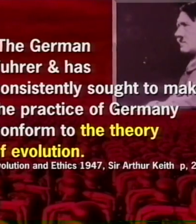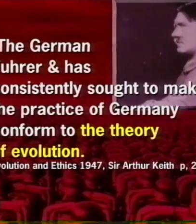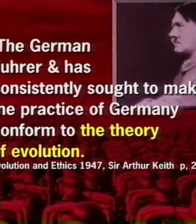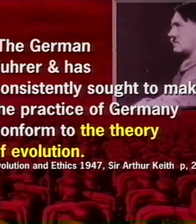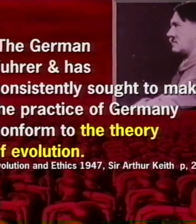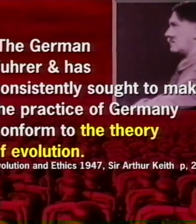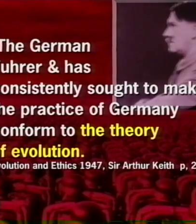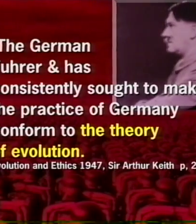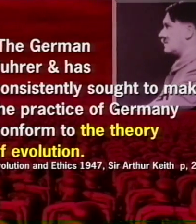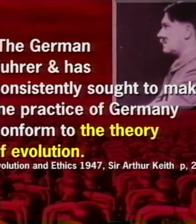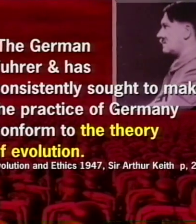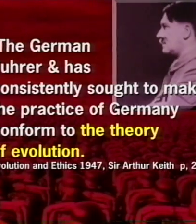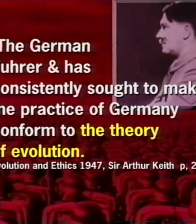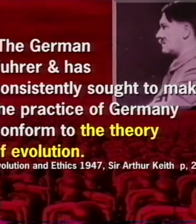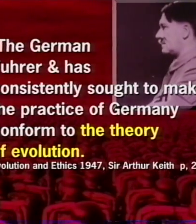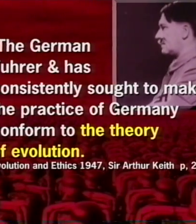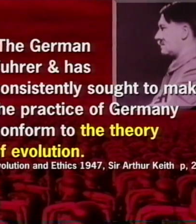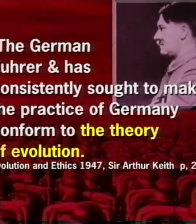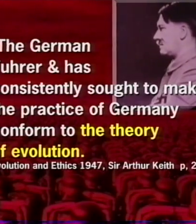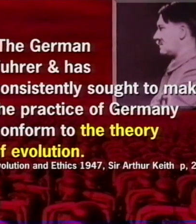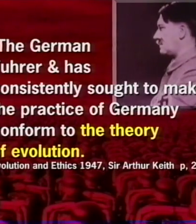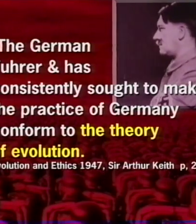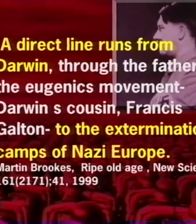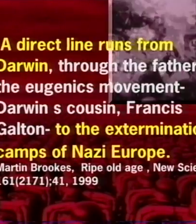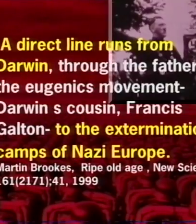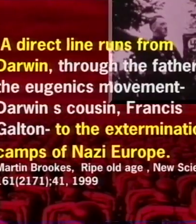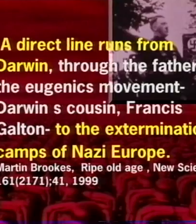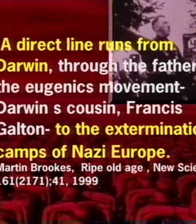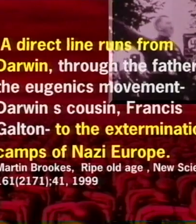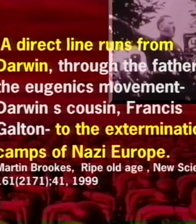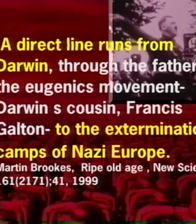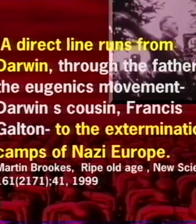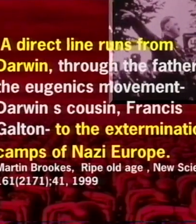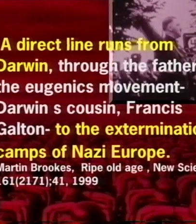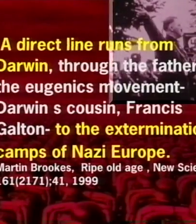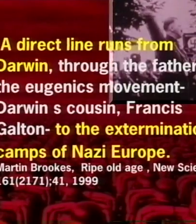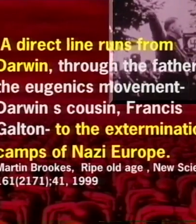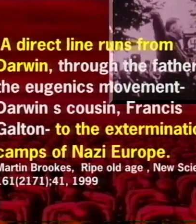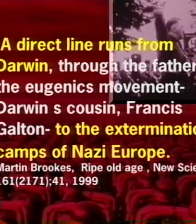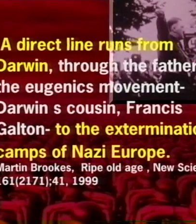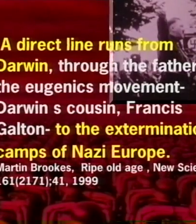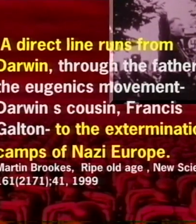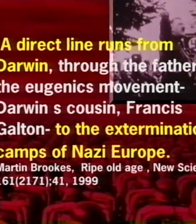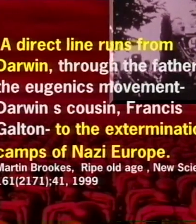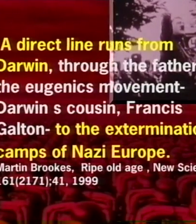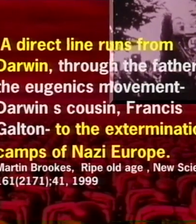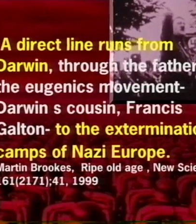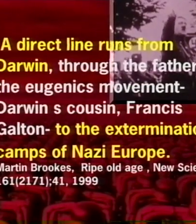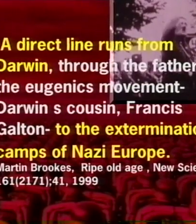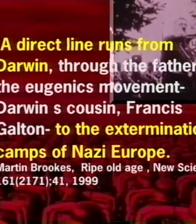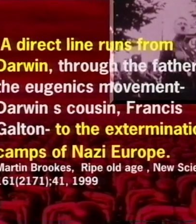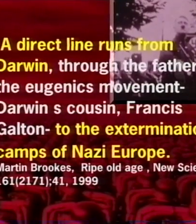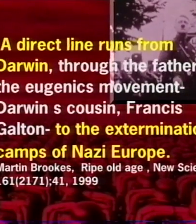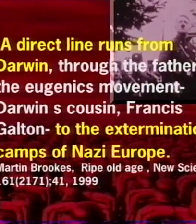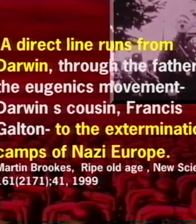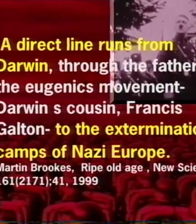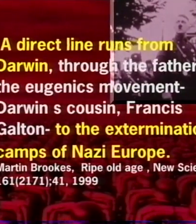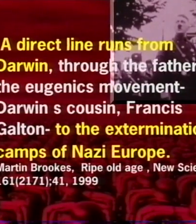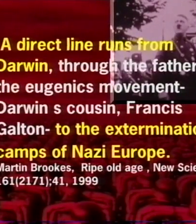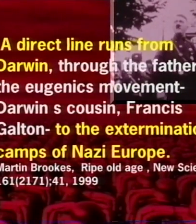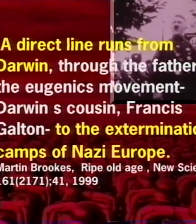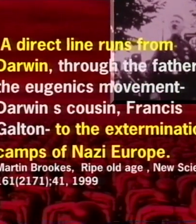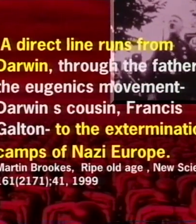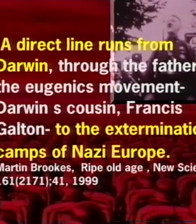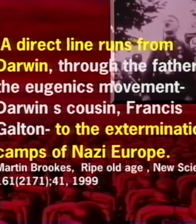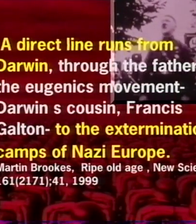to the theory of evolution. This fellow said a direct line runs from Darwin through the father of eugenics movement, Darwin's cousin